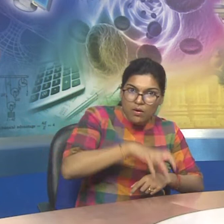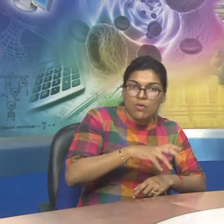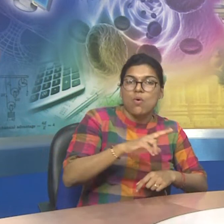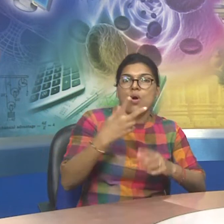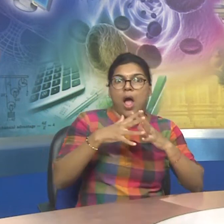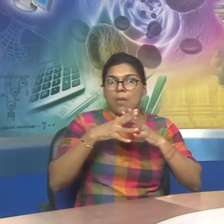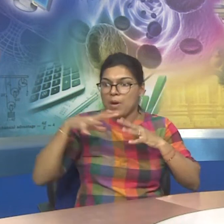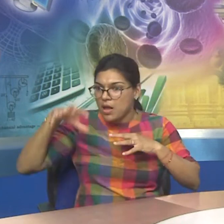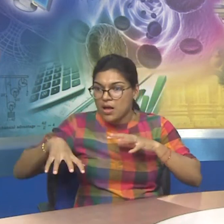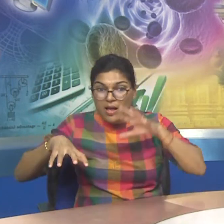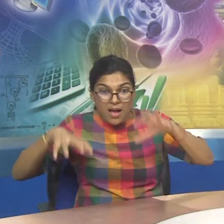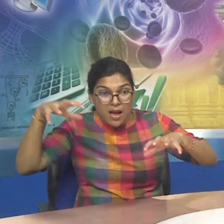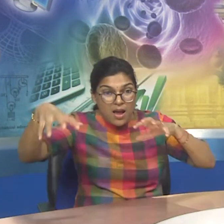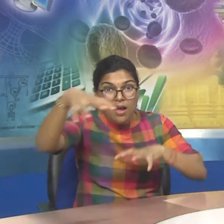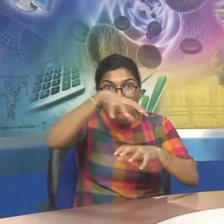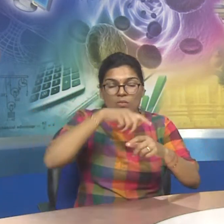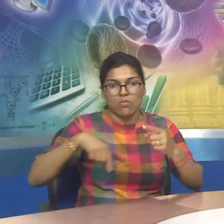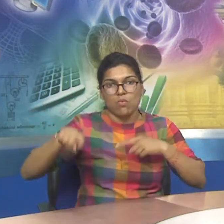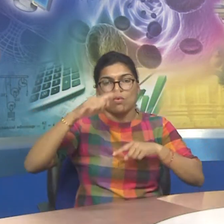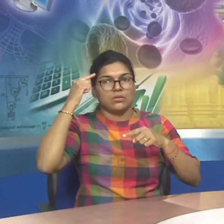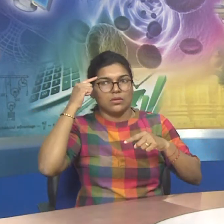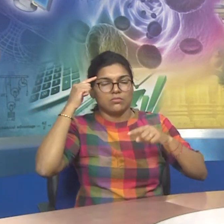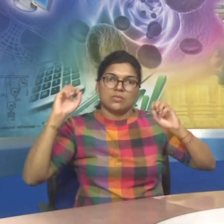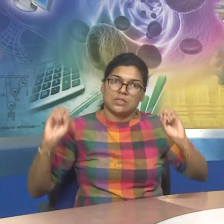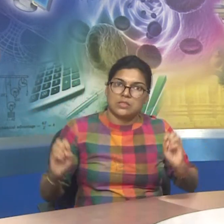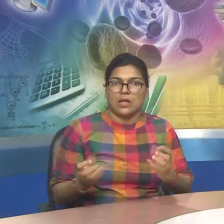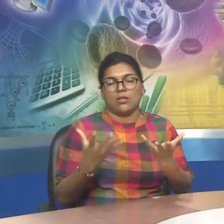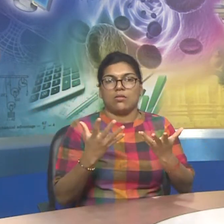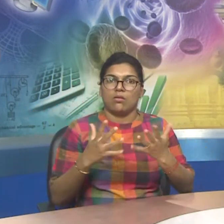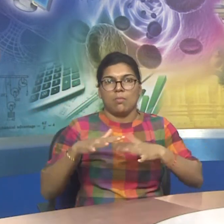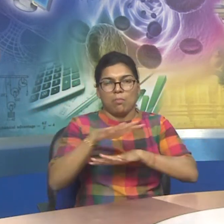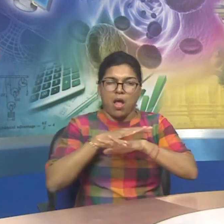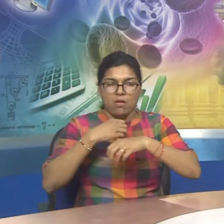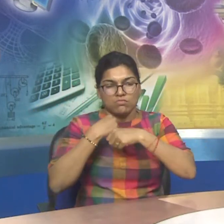a befitted reply. So,